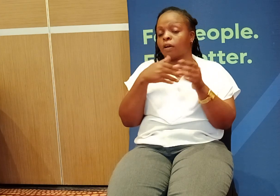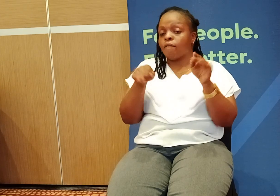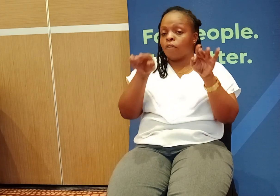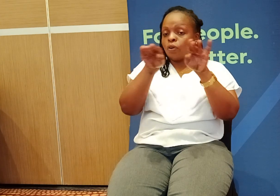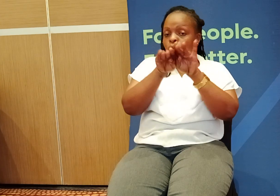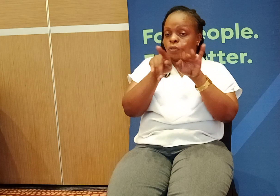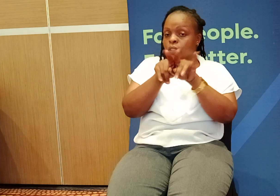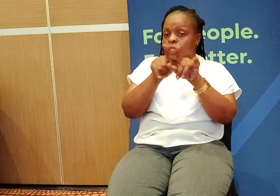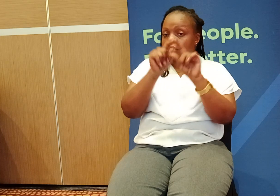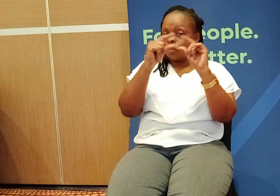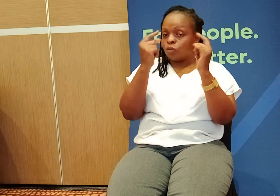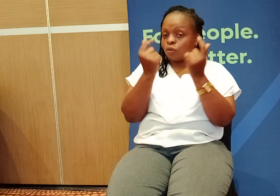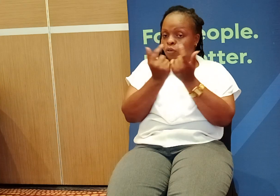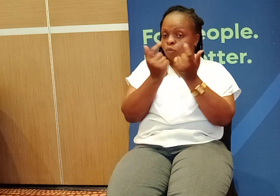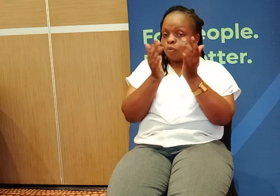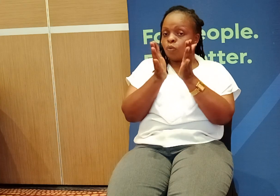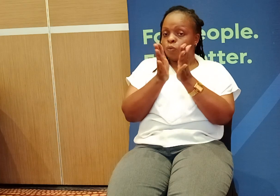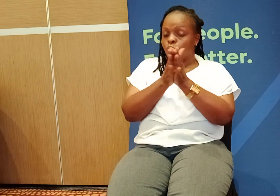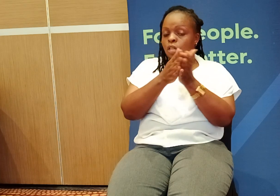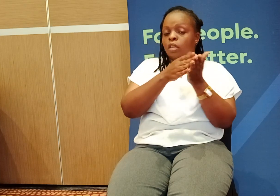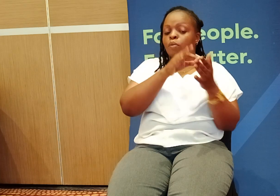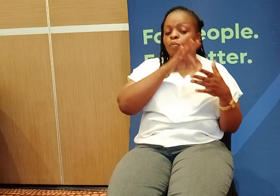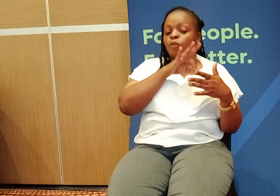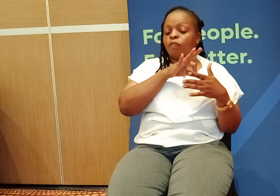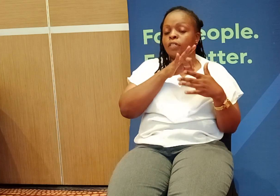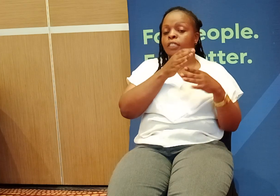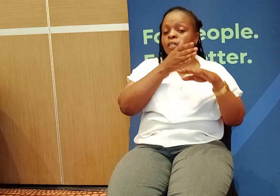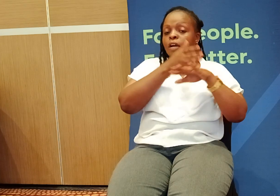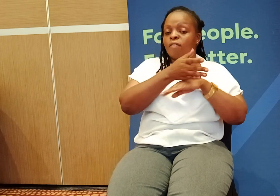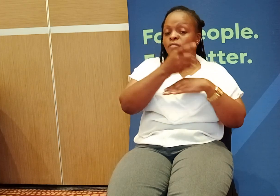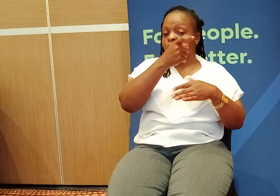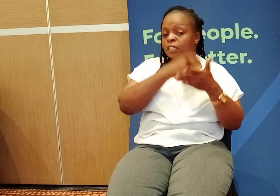with a profit after tax of 37.5 billion.